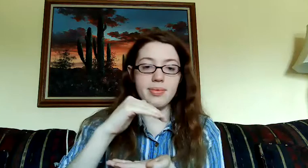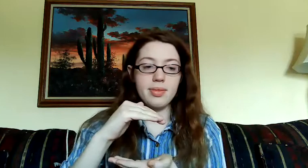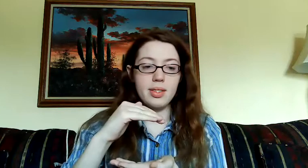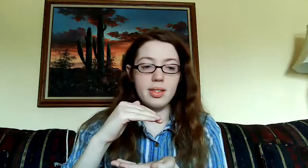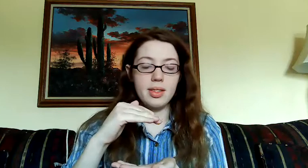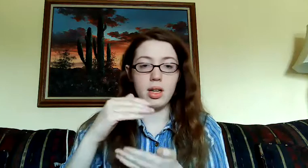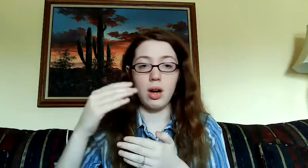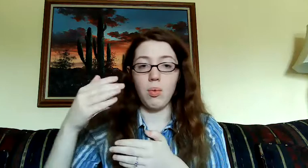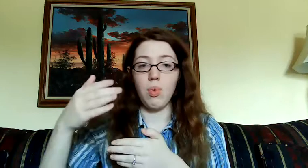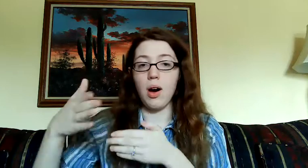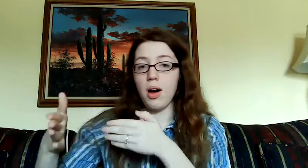a wall,